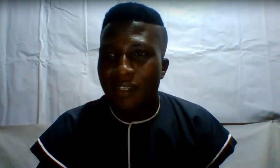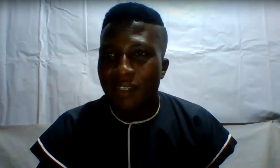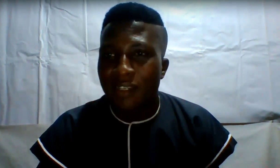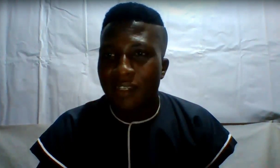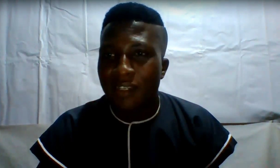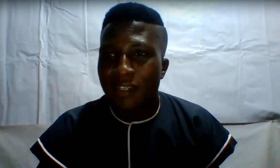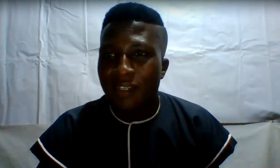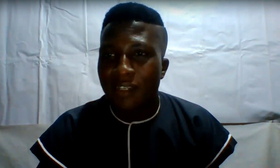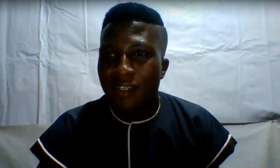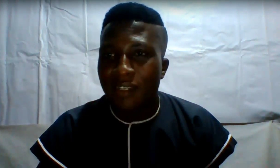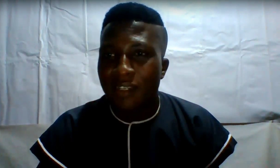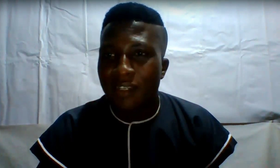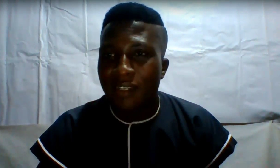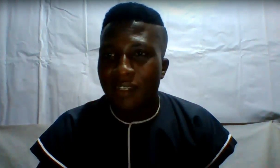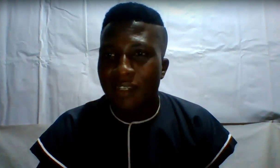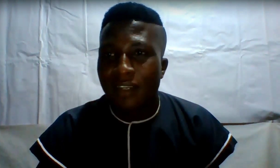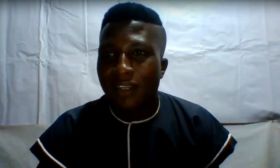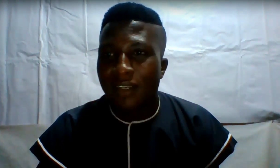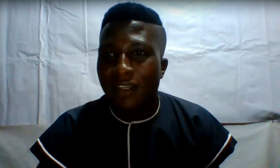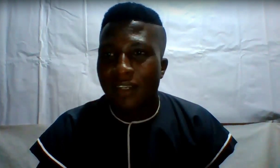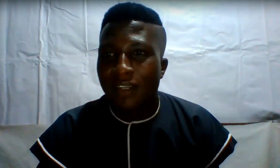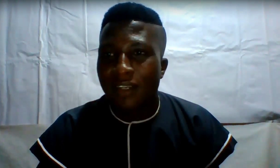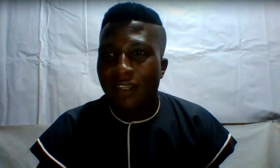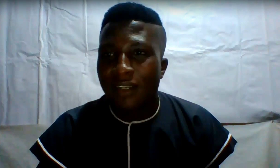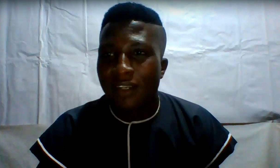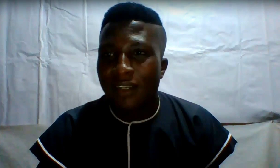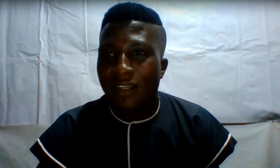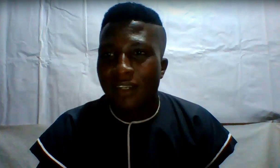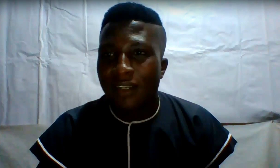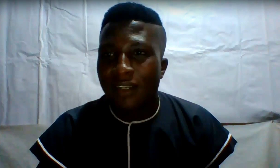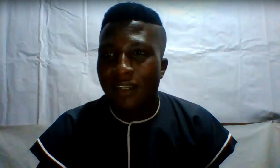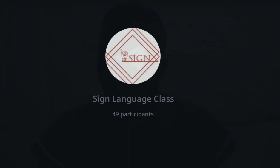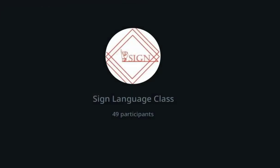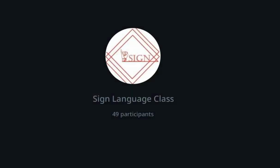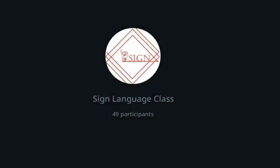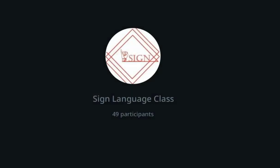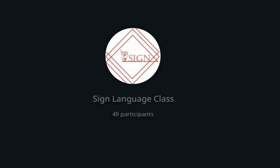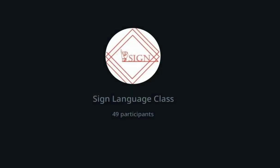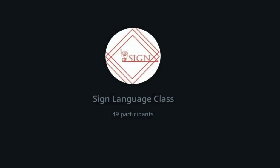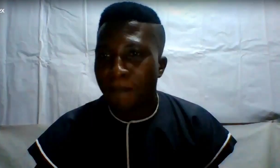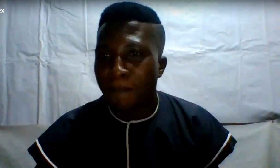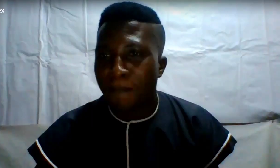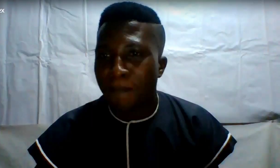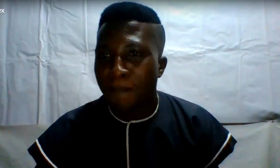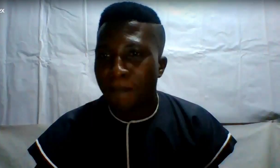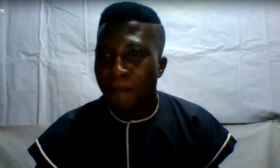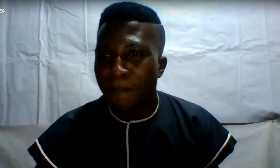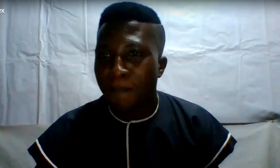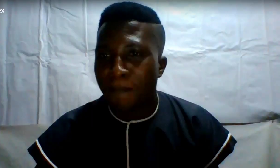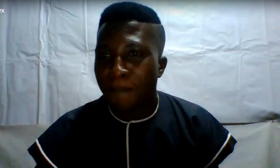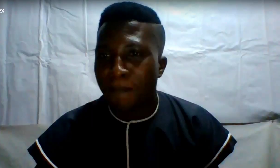Don't tell me she has escaped again. Solace, can you put on your video? I think you've been unmuted.